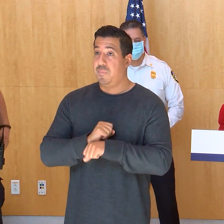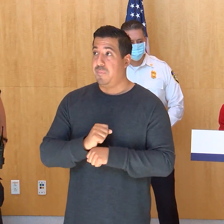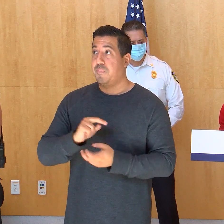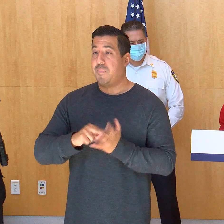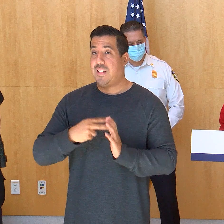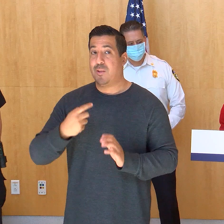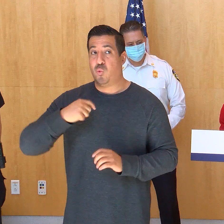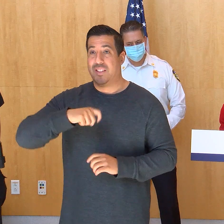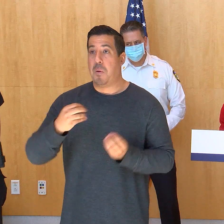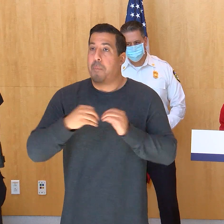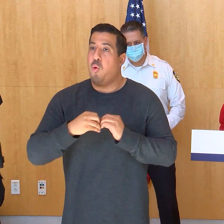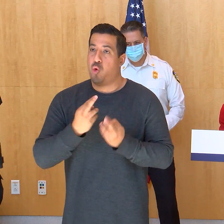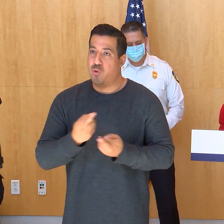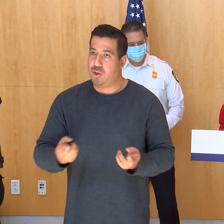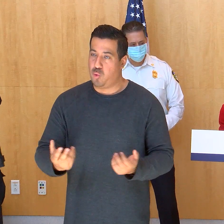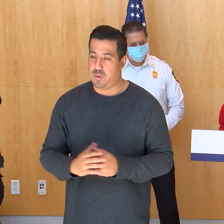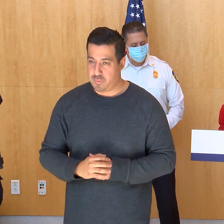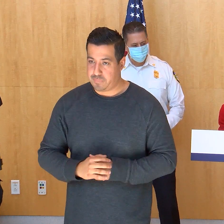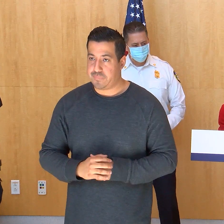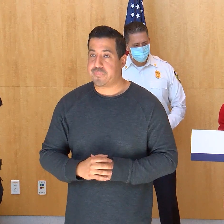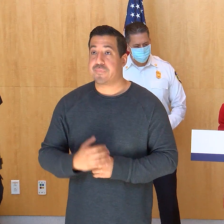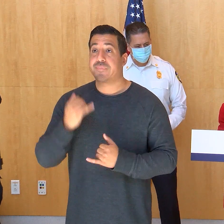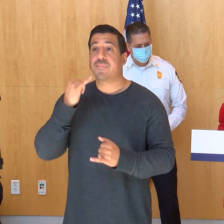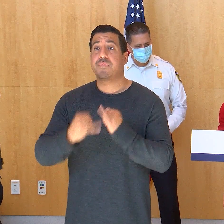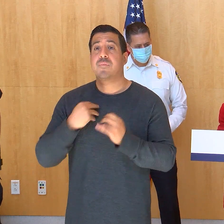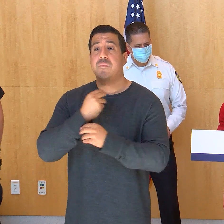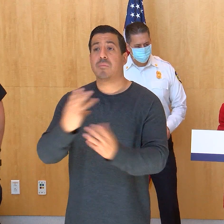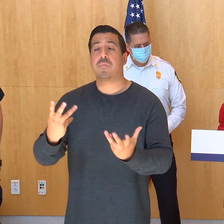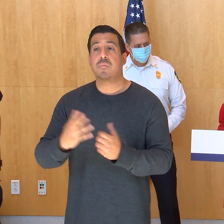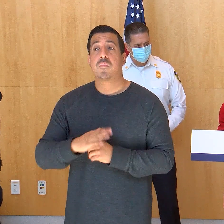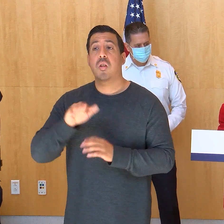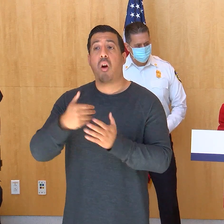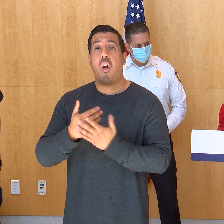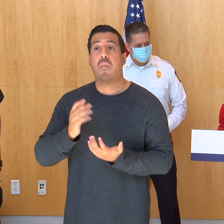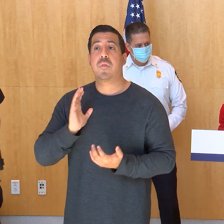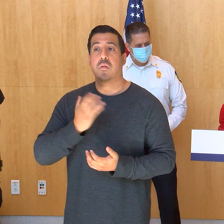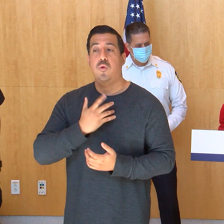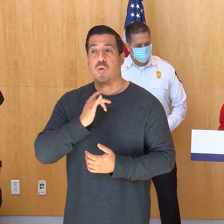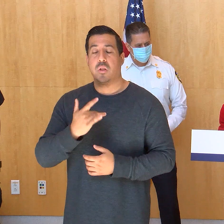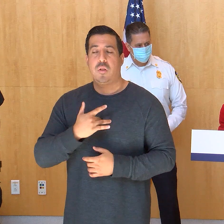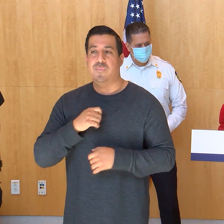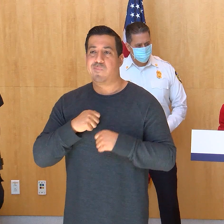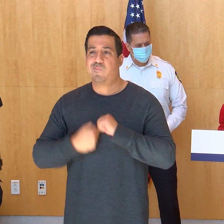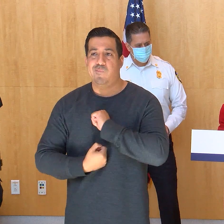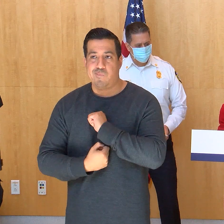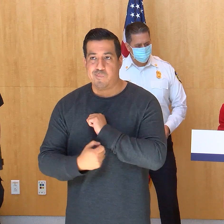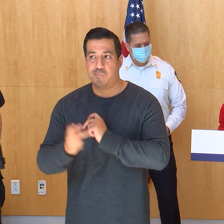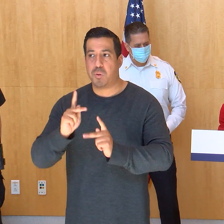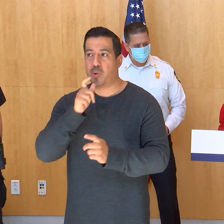additional resource. Let me conclude by indicating all of our hearts are broken by the lives that have been